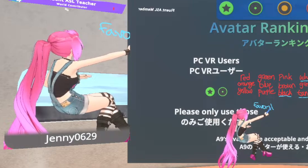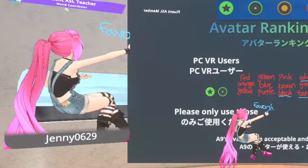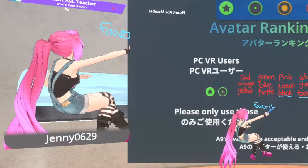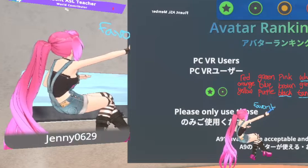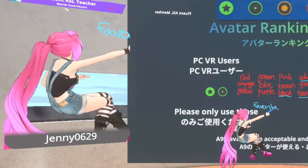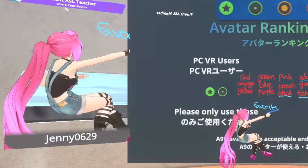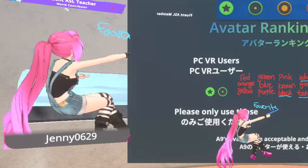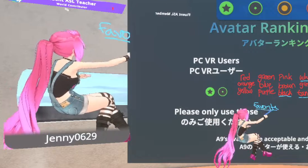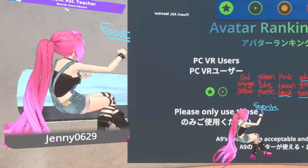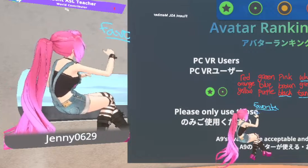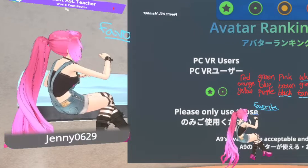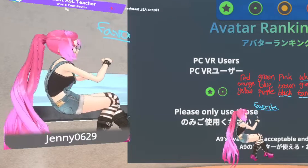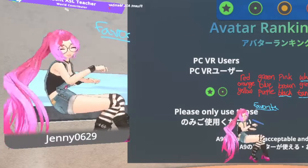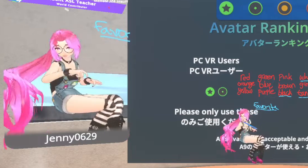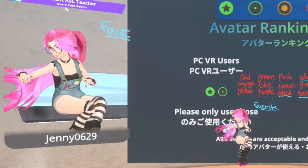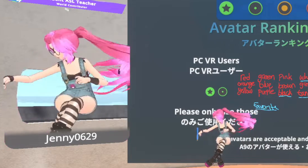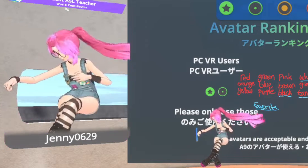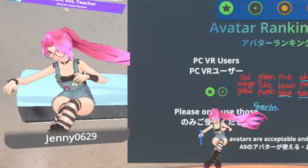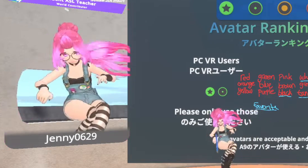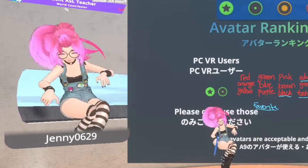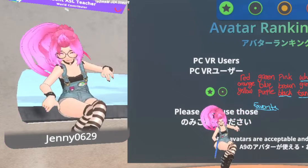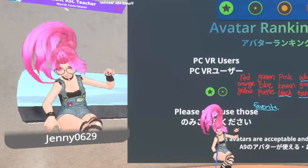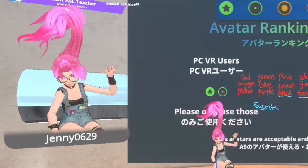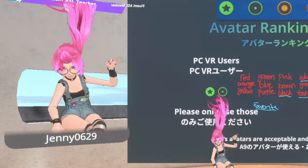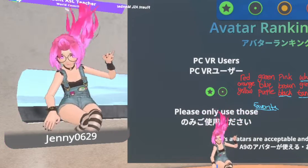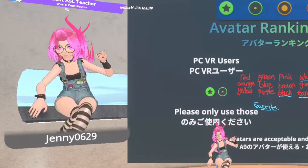or it. Favorite.